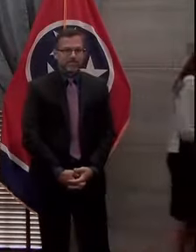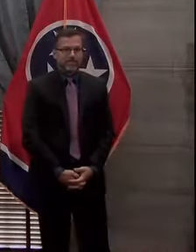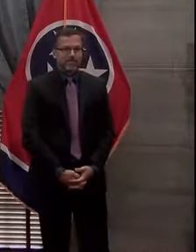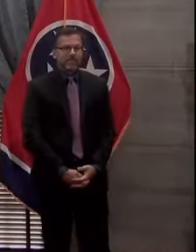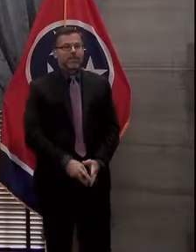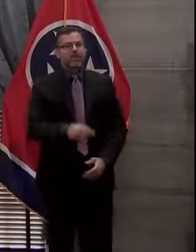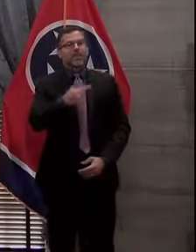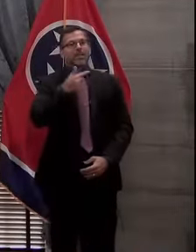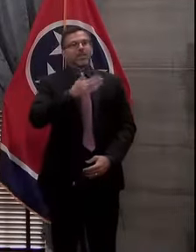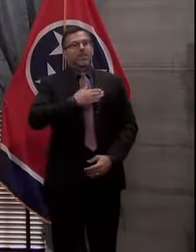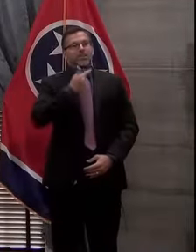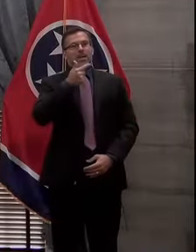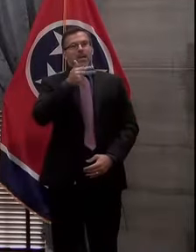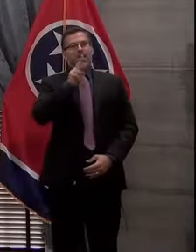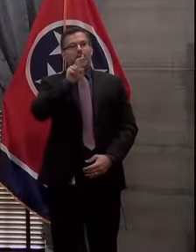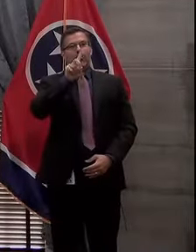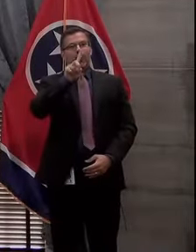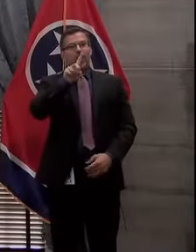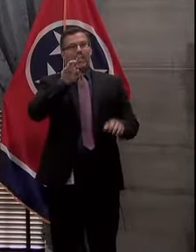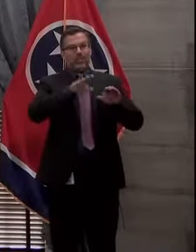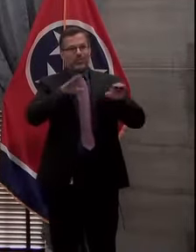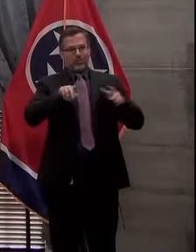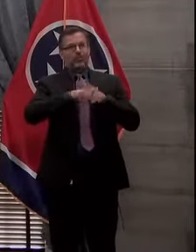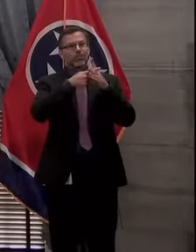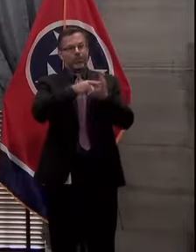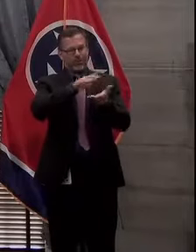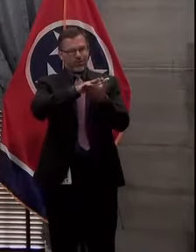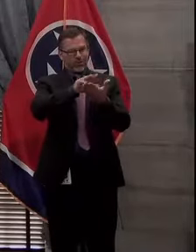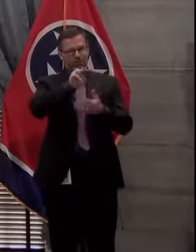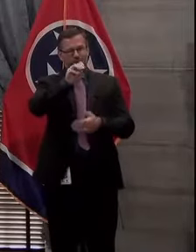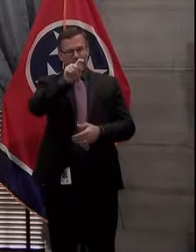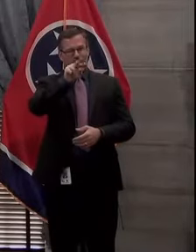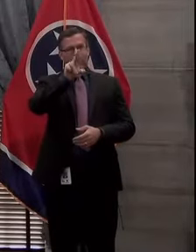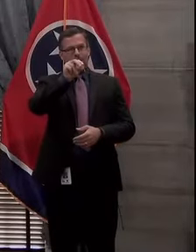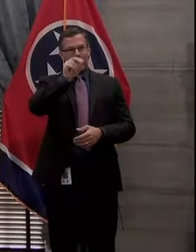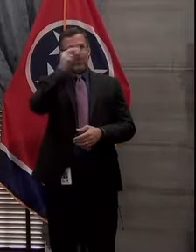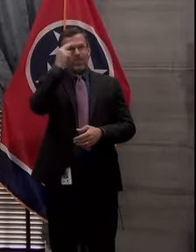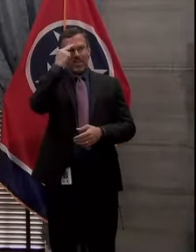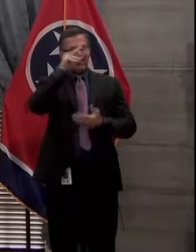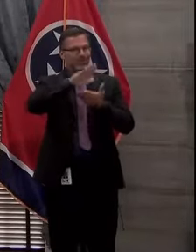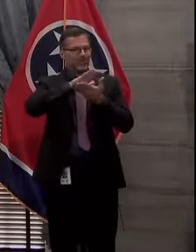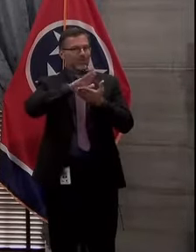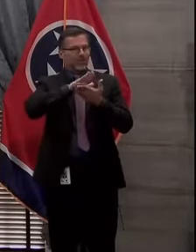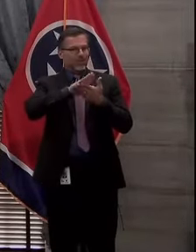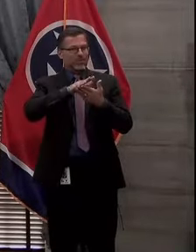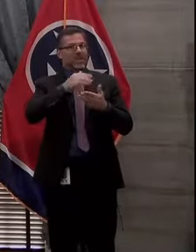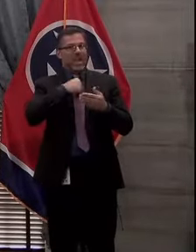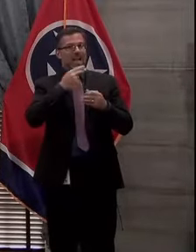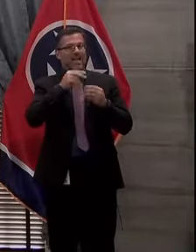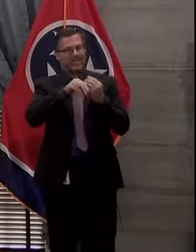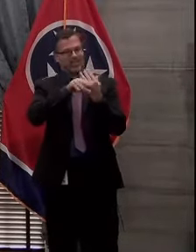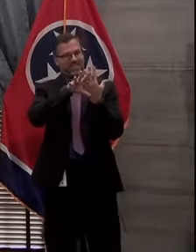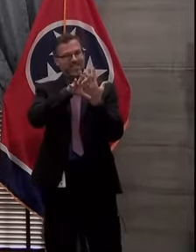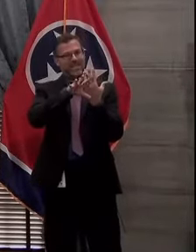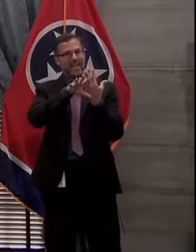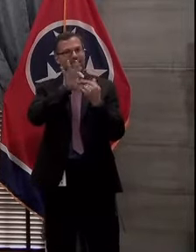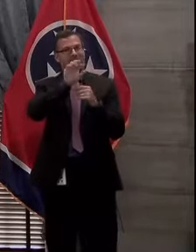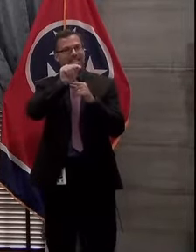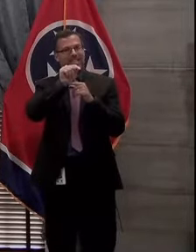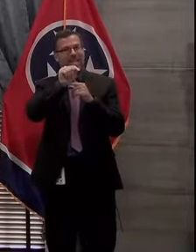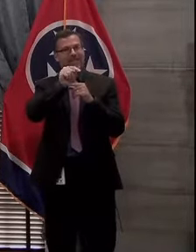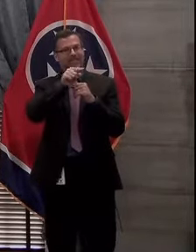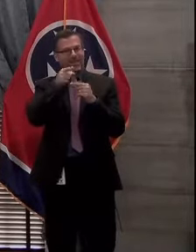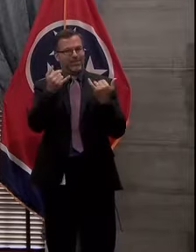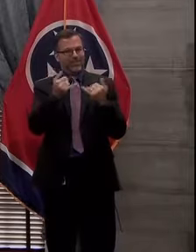My grandkids started school as well in Metro Nashville Schools yesterday, so I got to FaceTime them as they did their computer work.